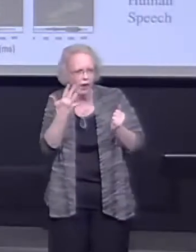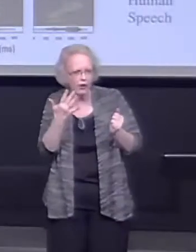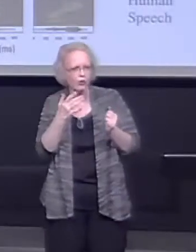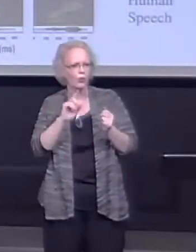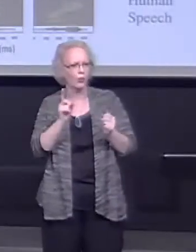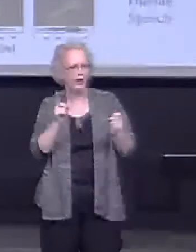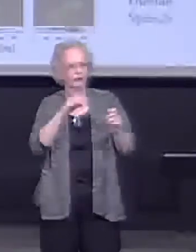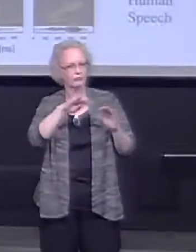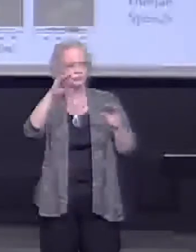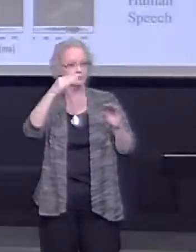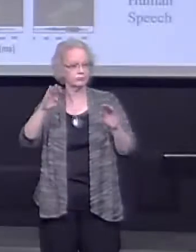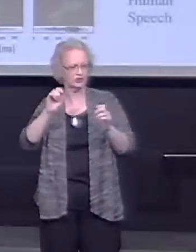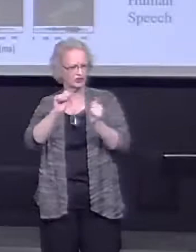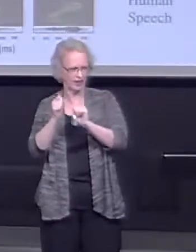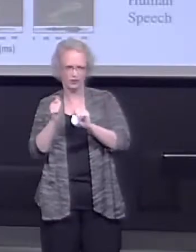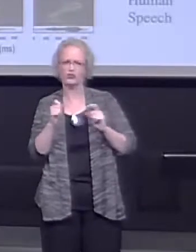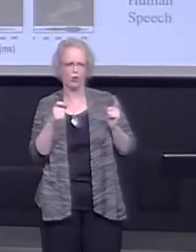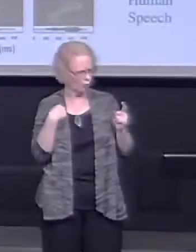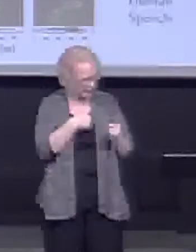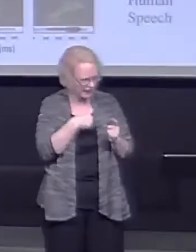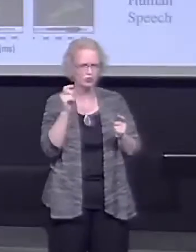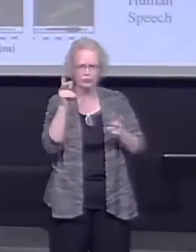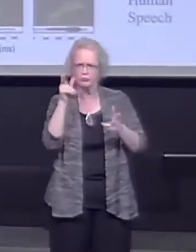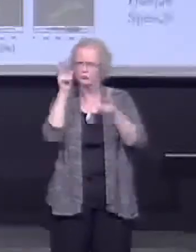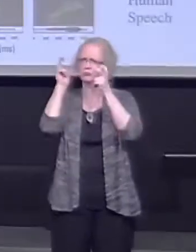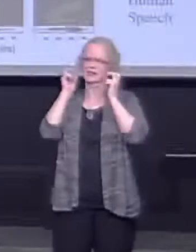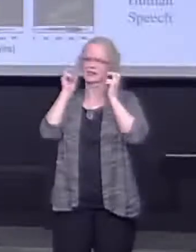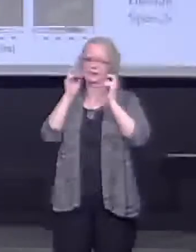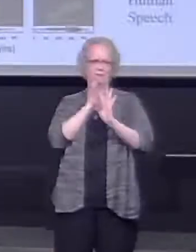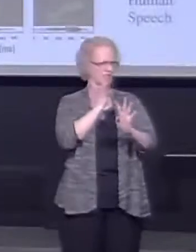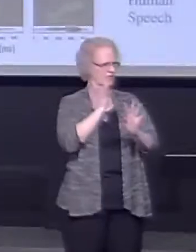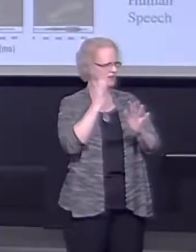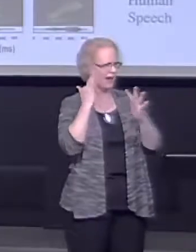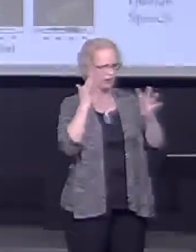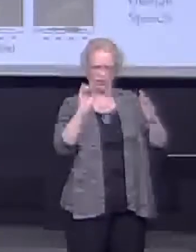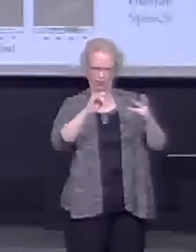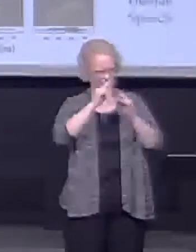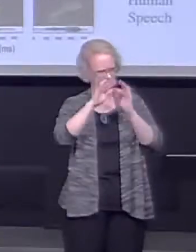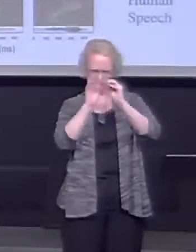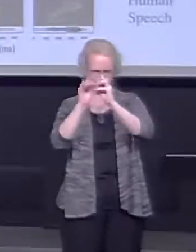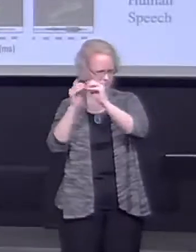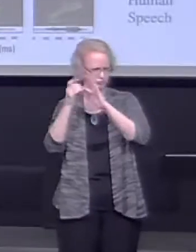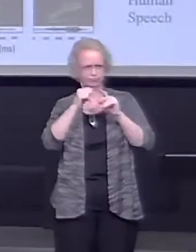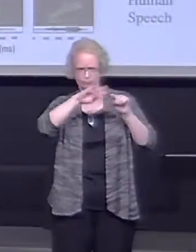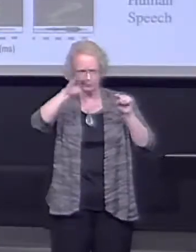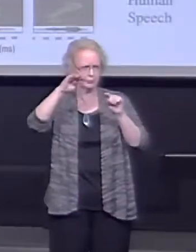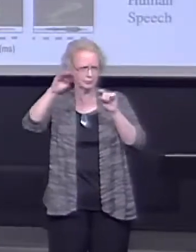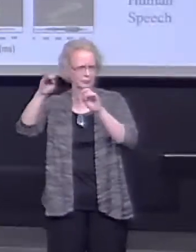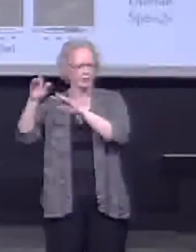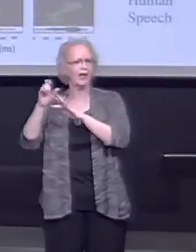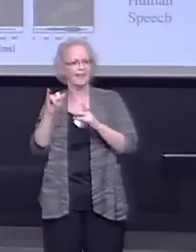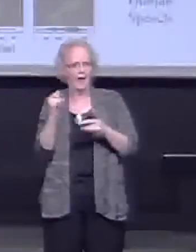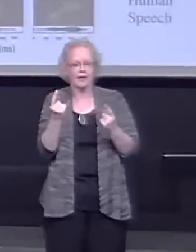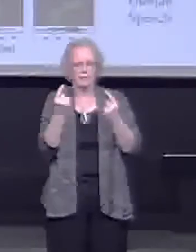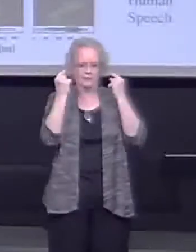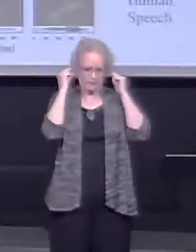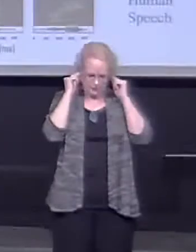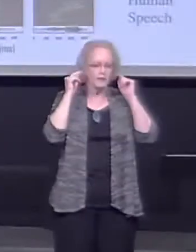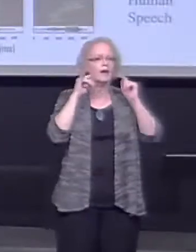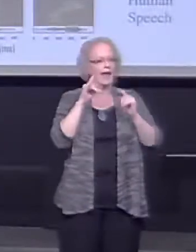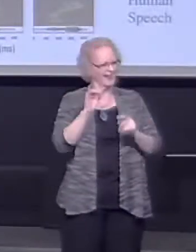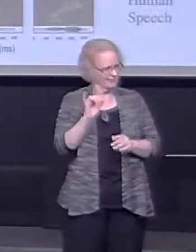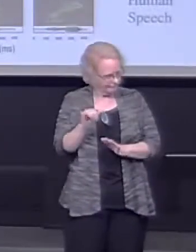in natural sounds, especially speech sounds. And these are the communication calls that the monkeys are using to kind of talk